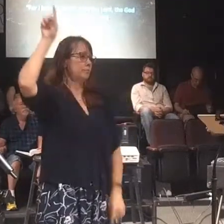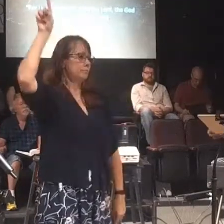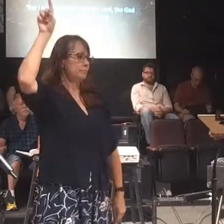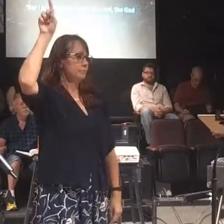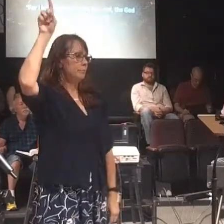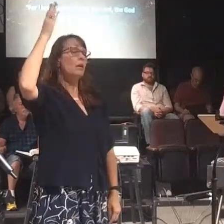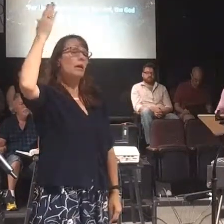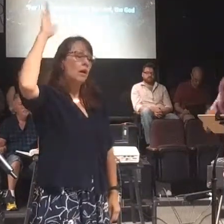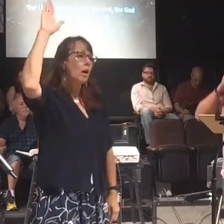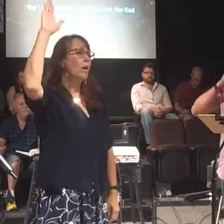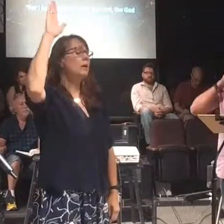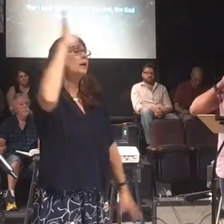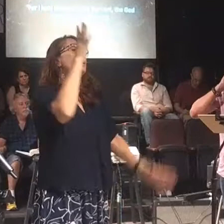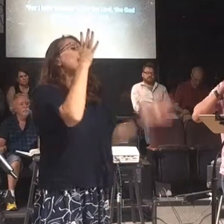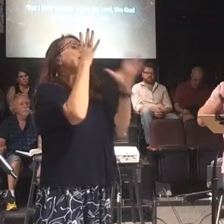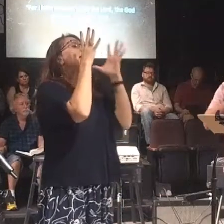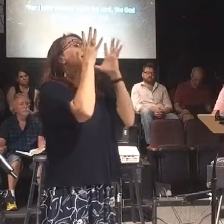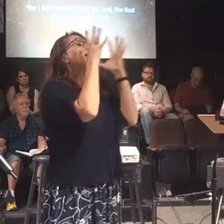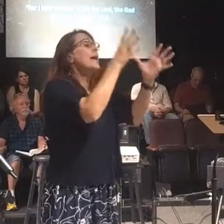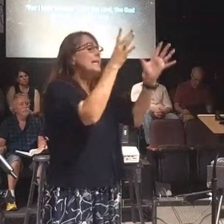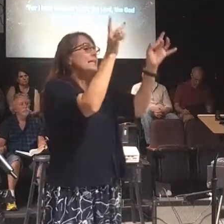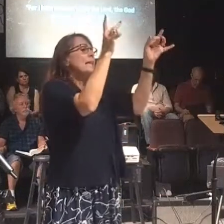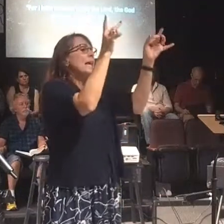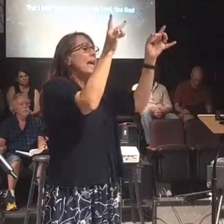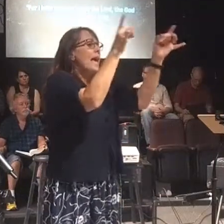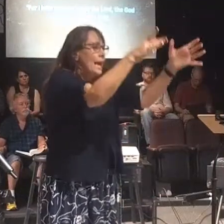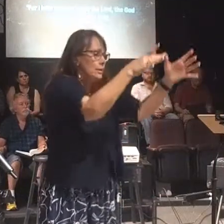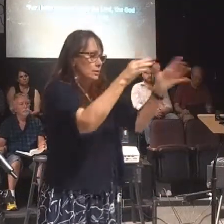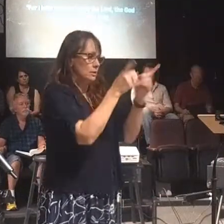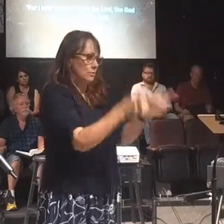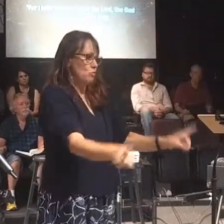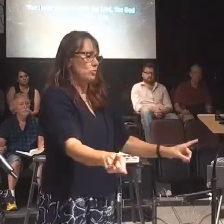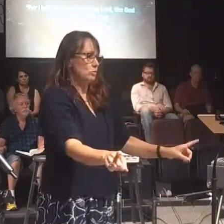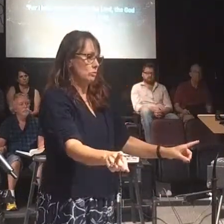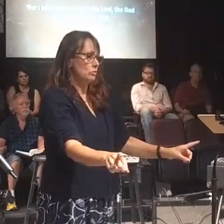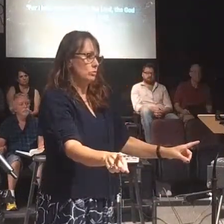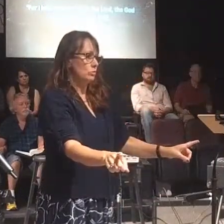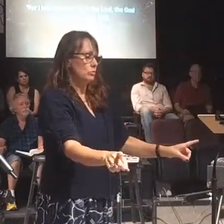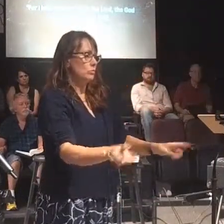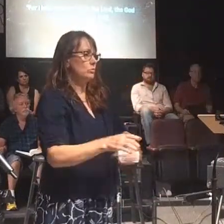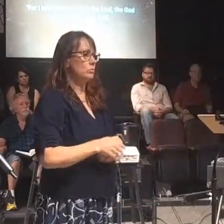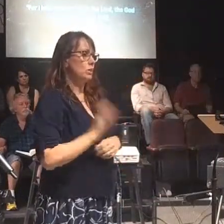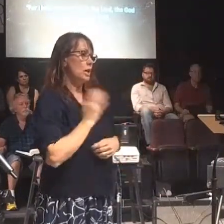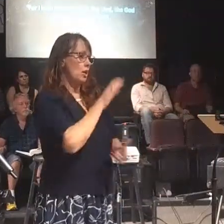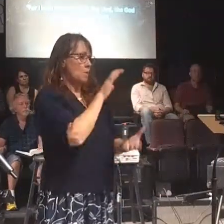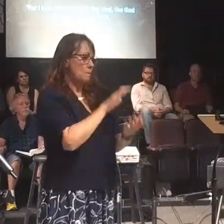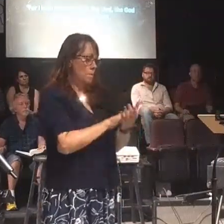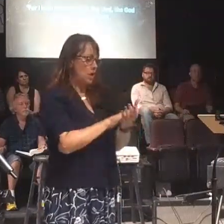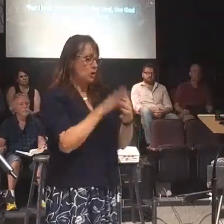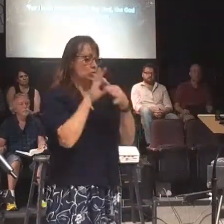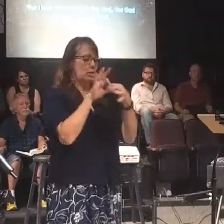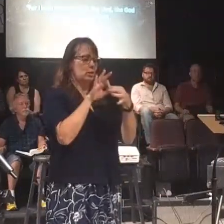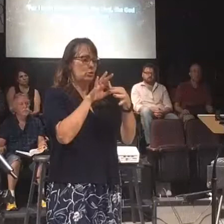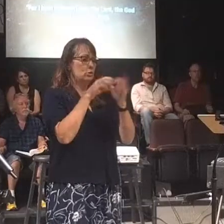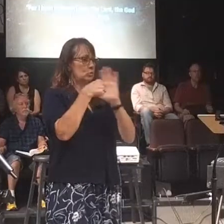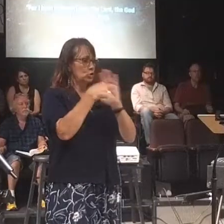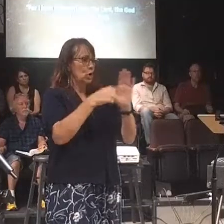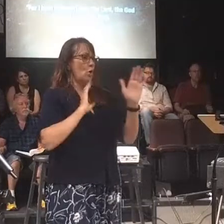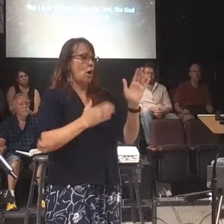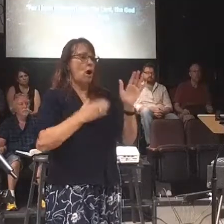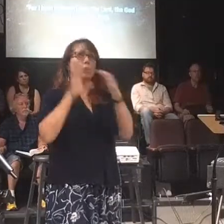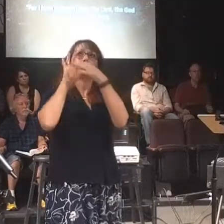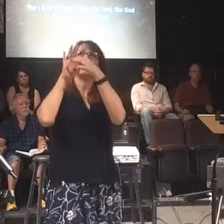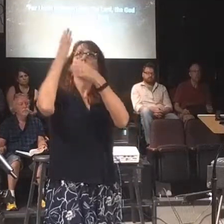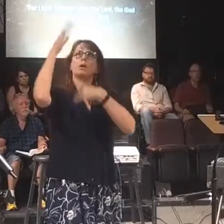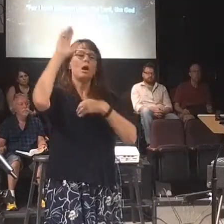God hates divorce. And our marriage relationships reflect our relationship with God, and lack